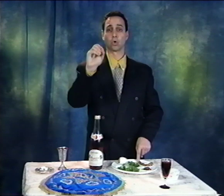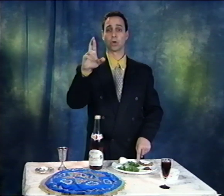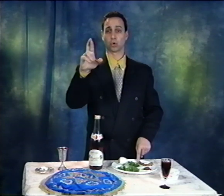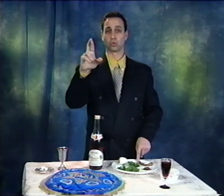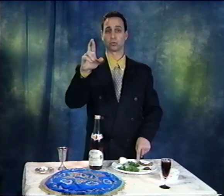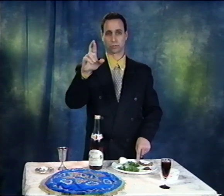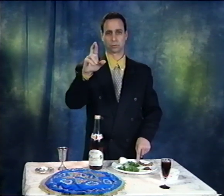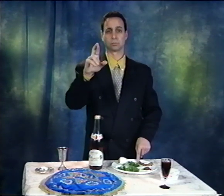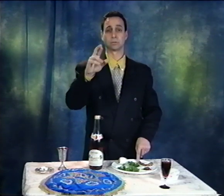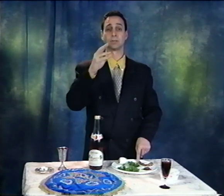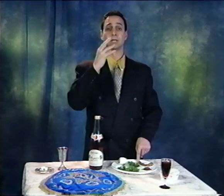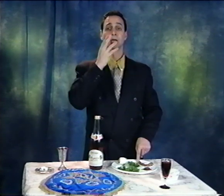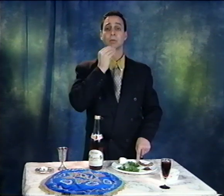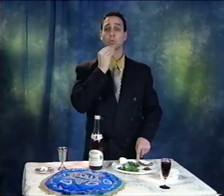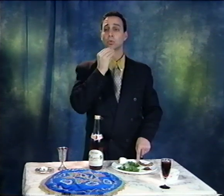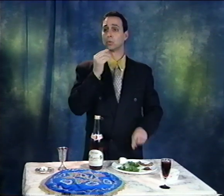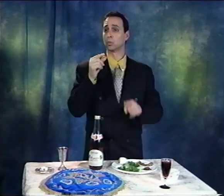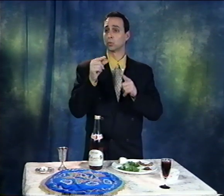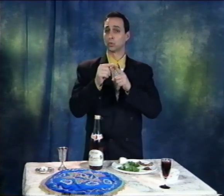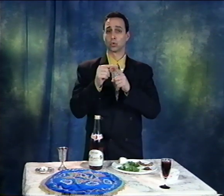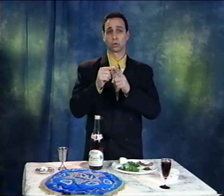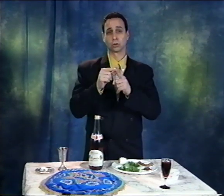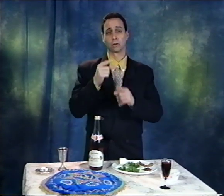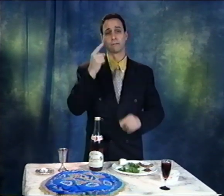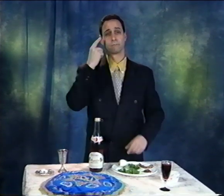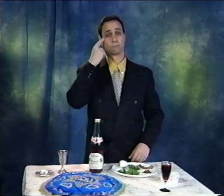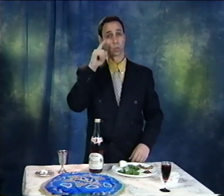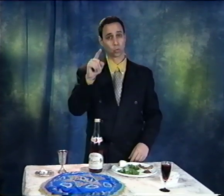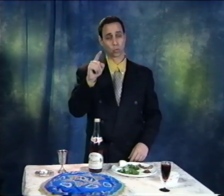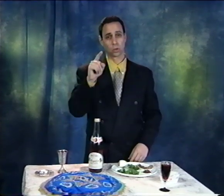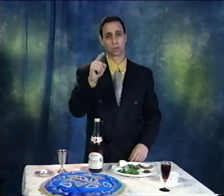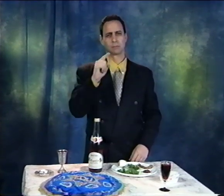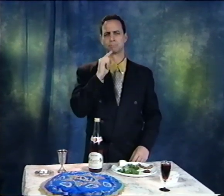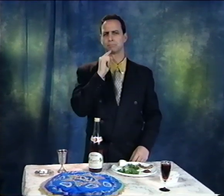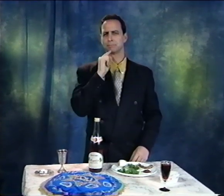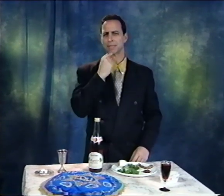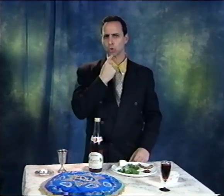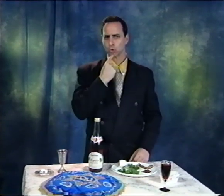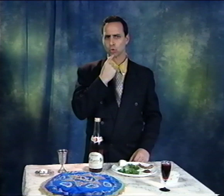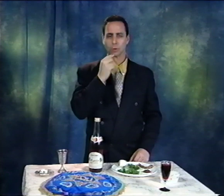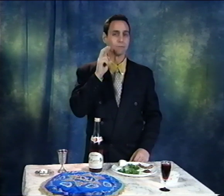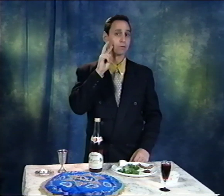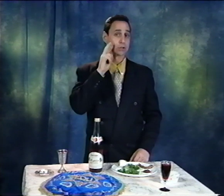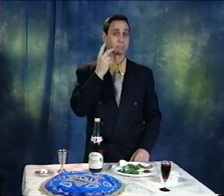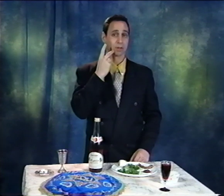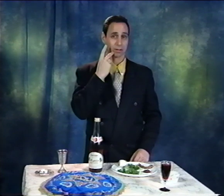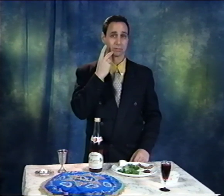This is the maror, the Hebrew word for bitter vegetable.